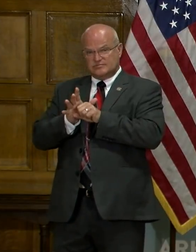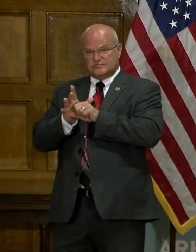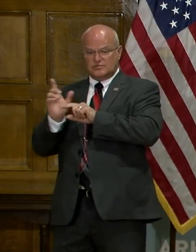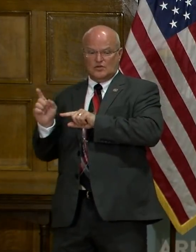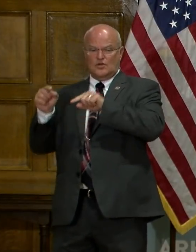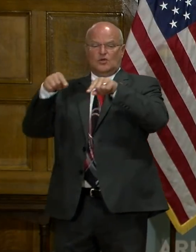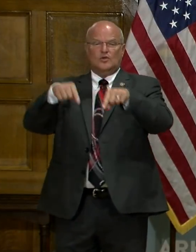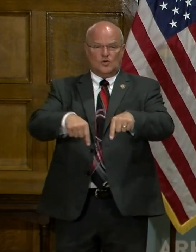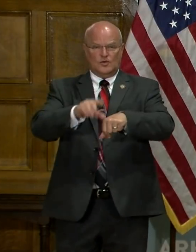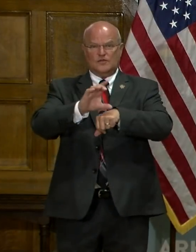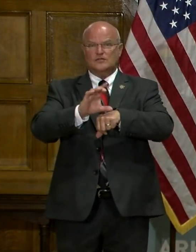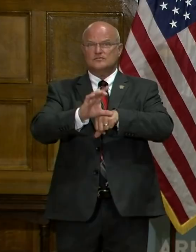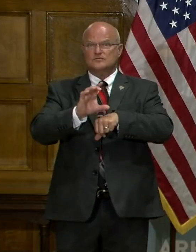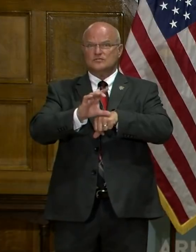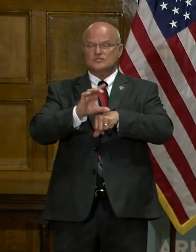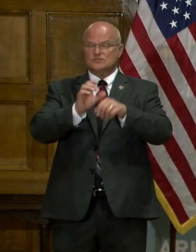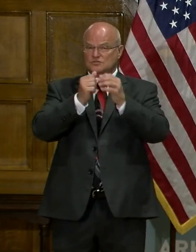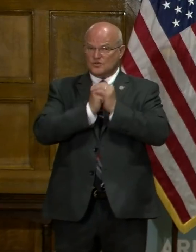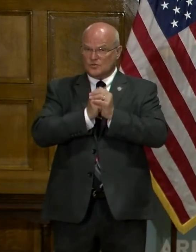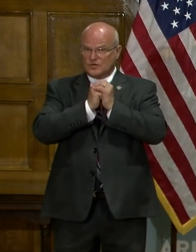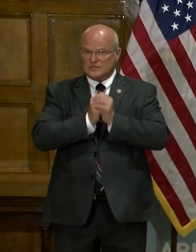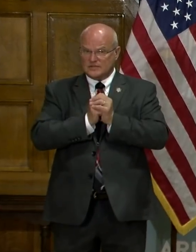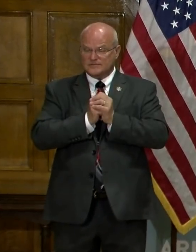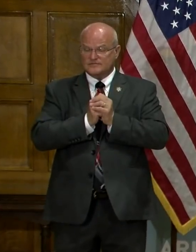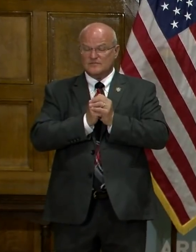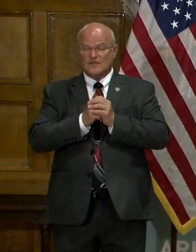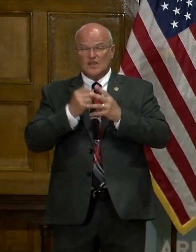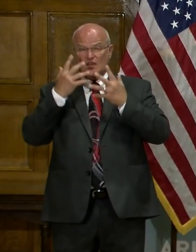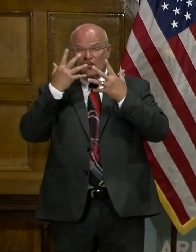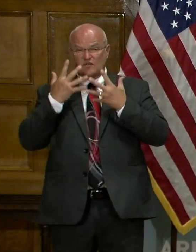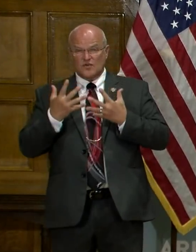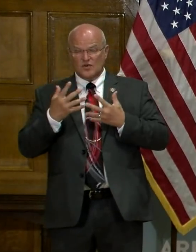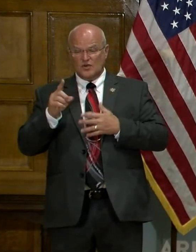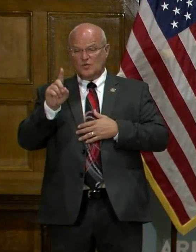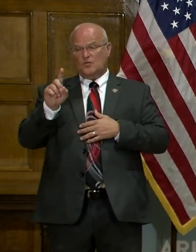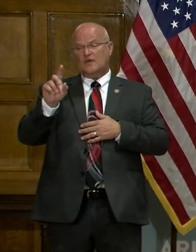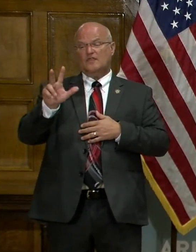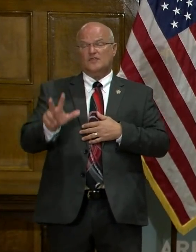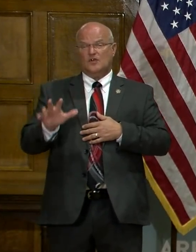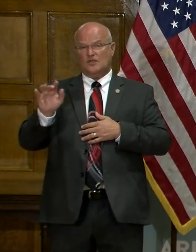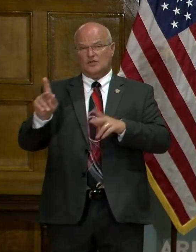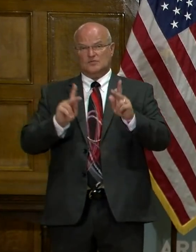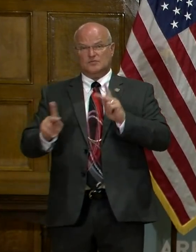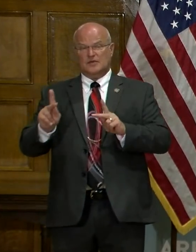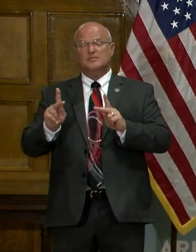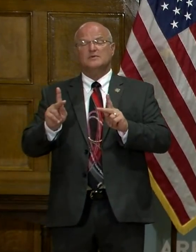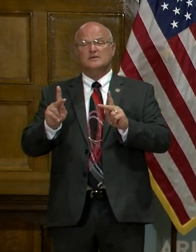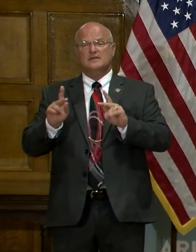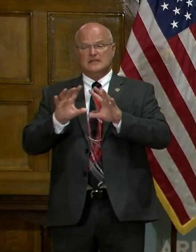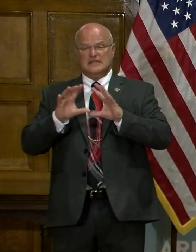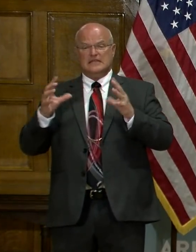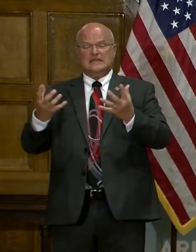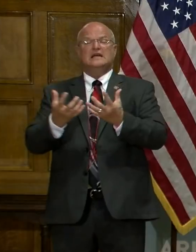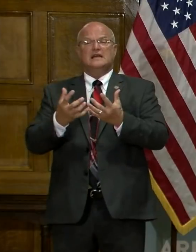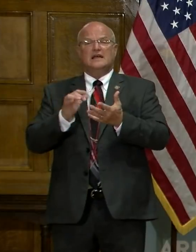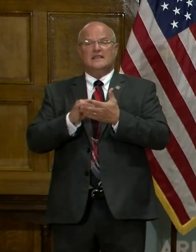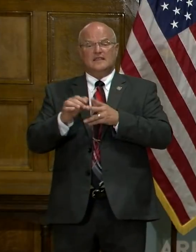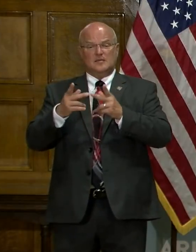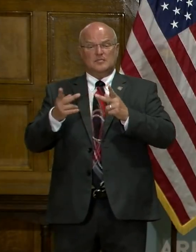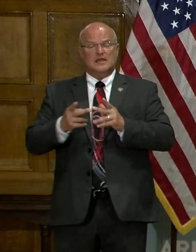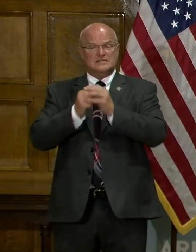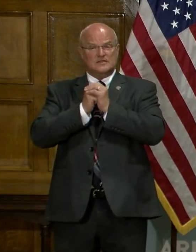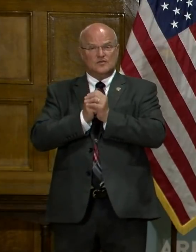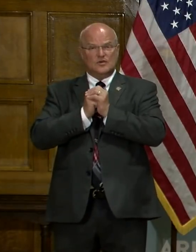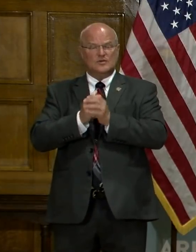had COVID-19 infections. Unfortunately, in at least a third of those settings, the place